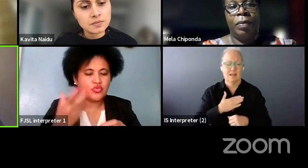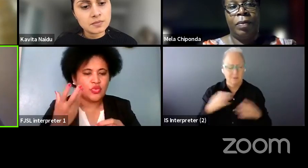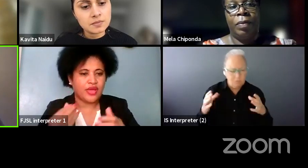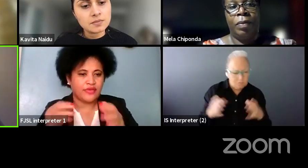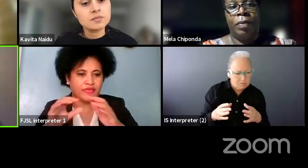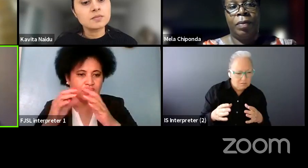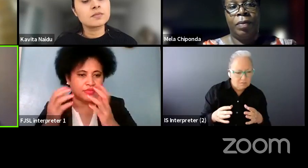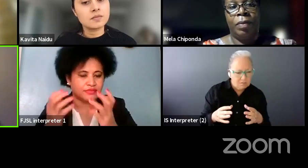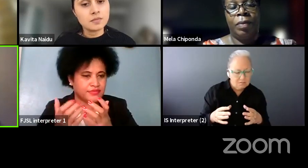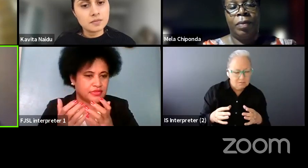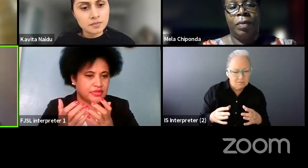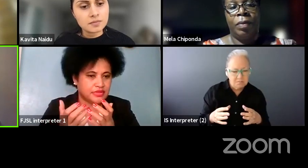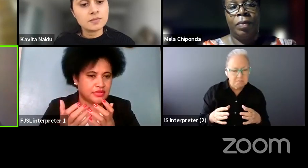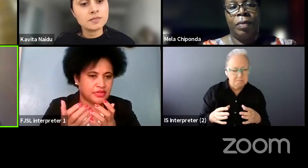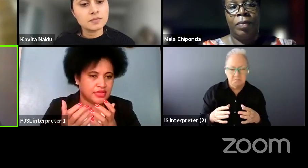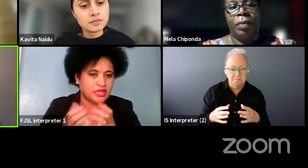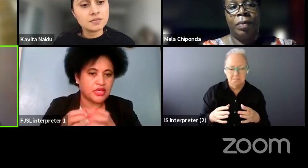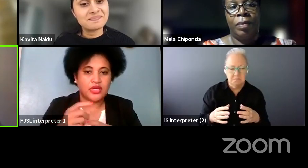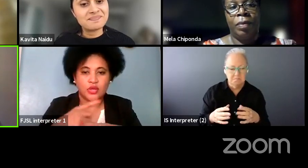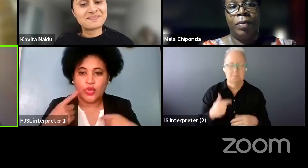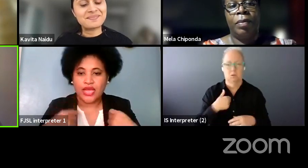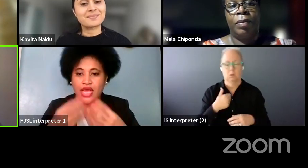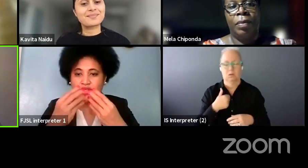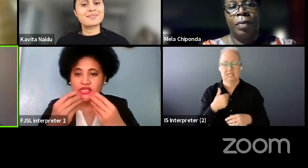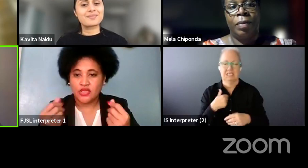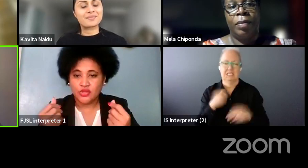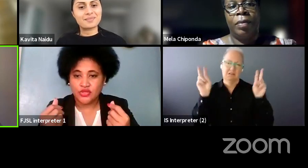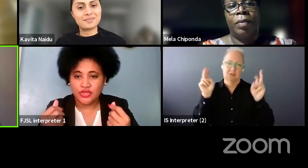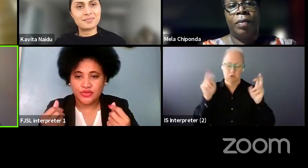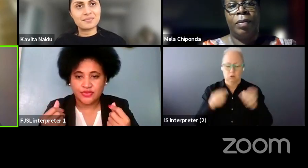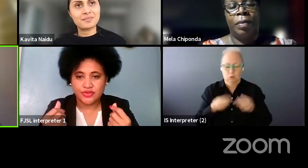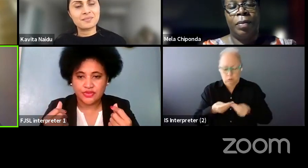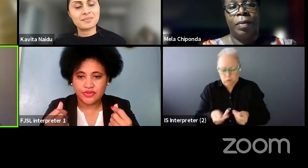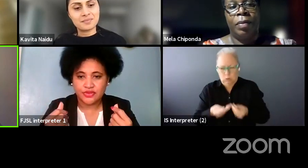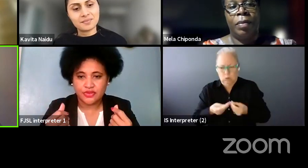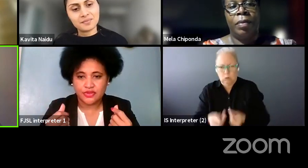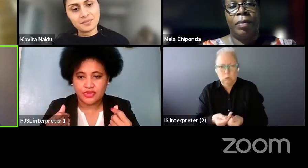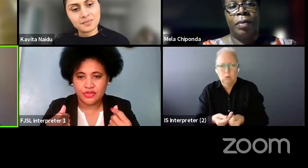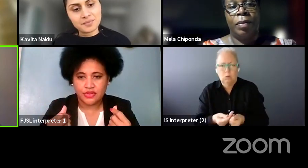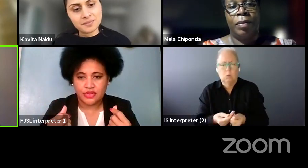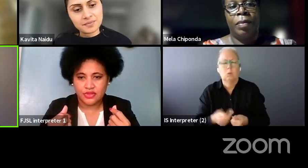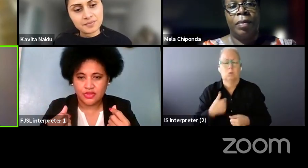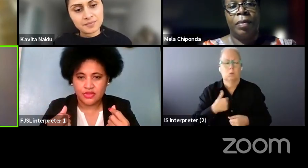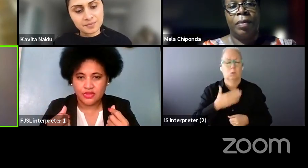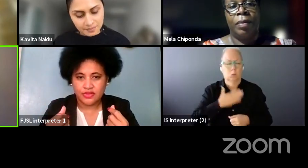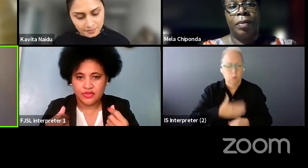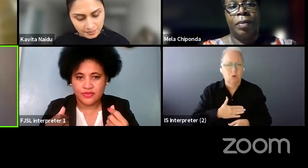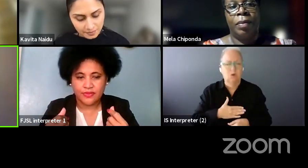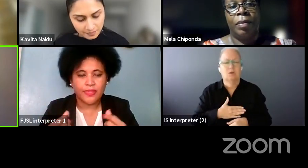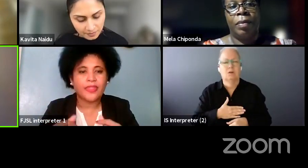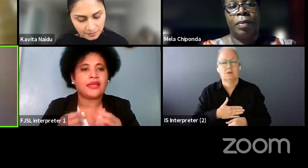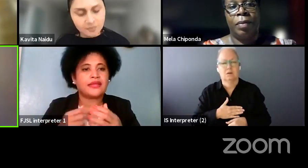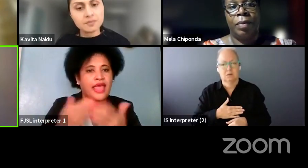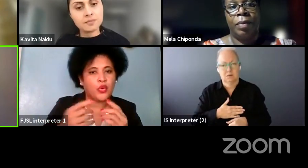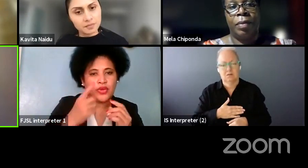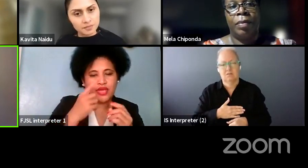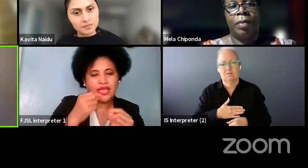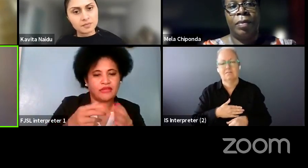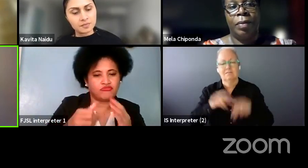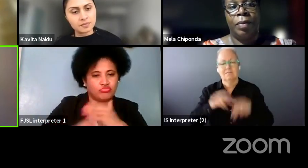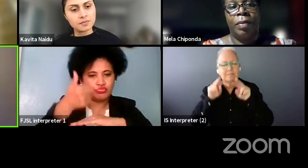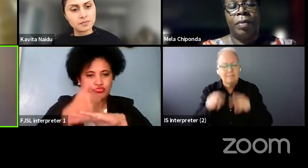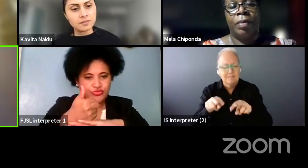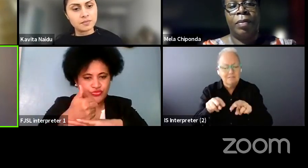solution. We are the solution. And what they do is that they build and continue to build an agroecological movement that is building